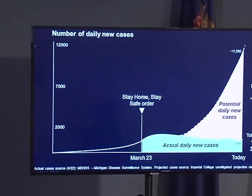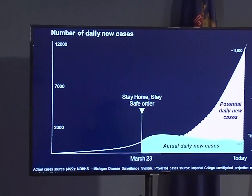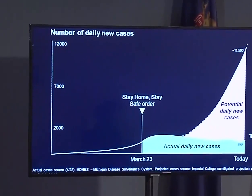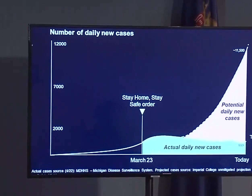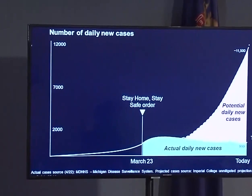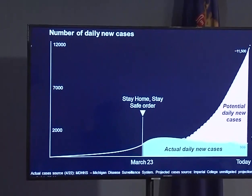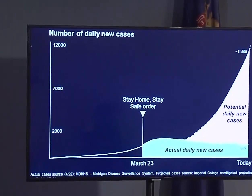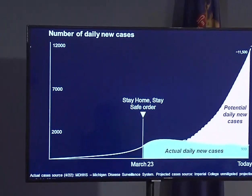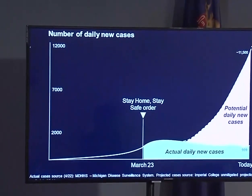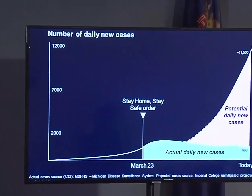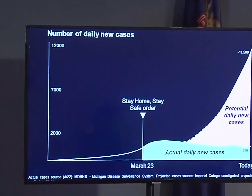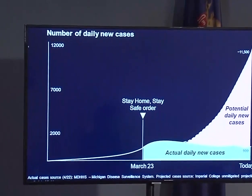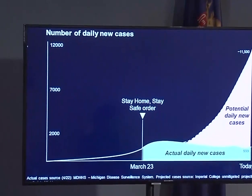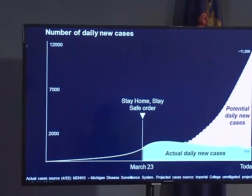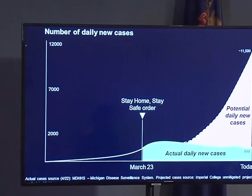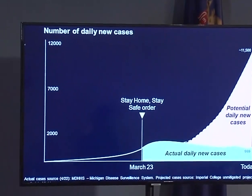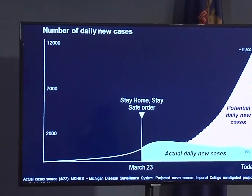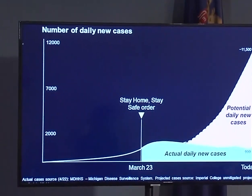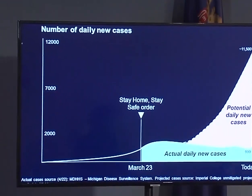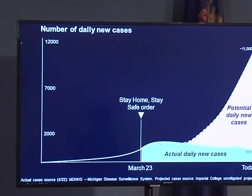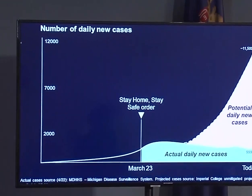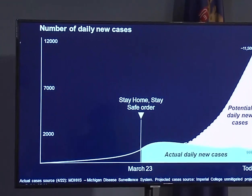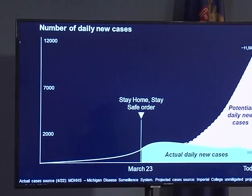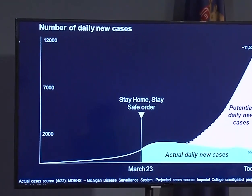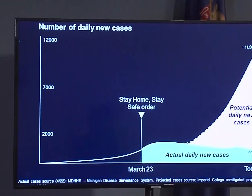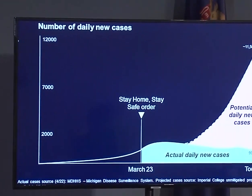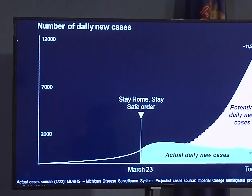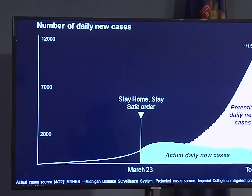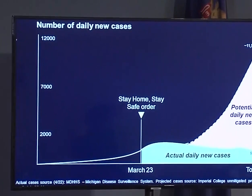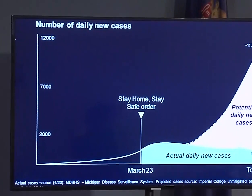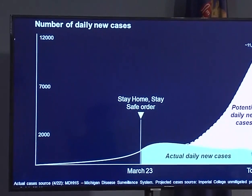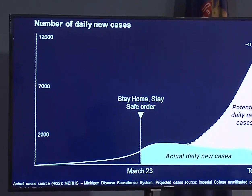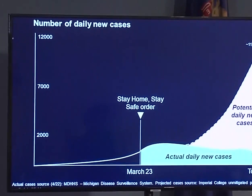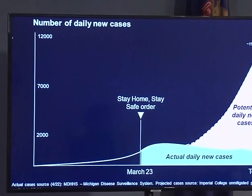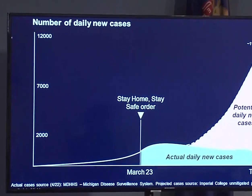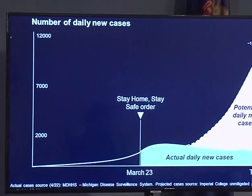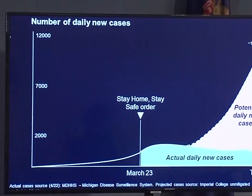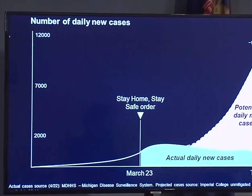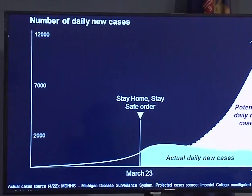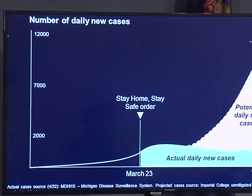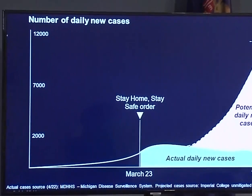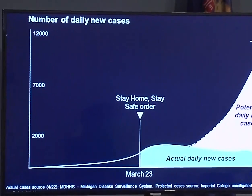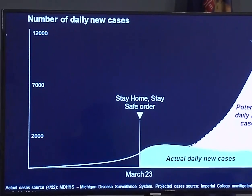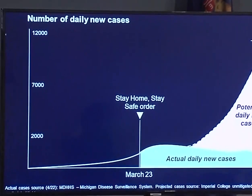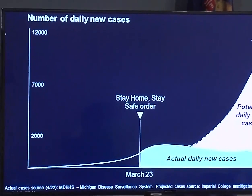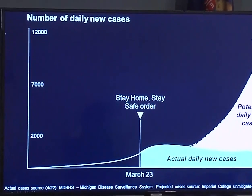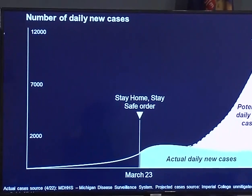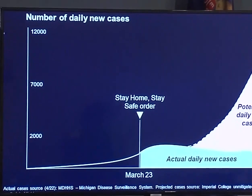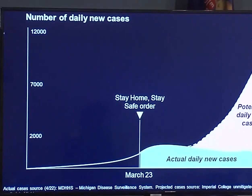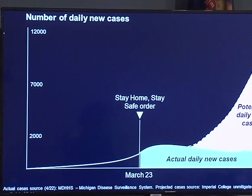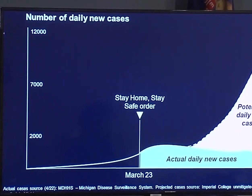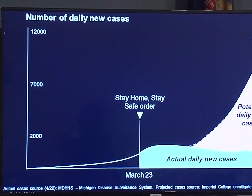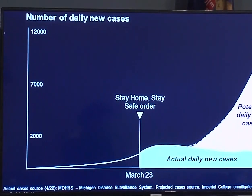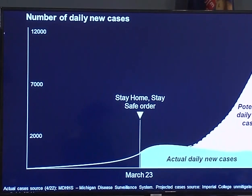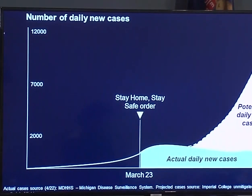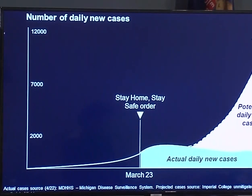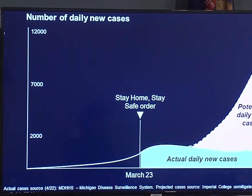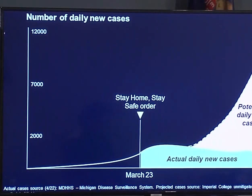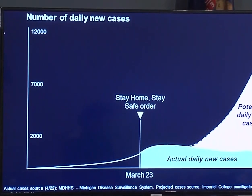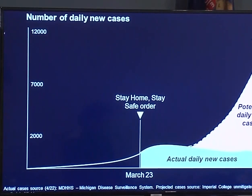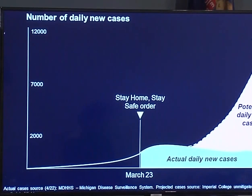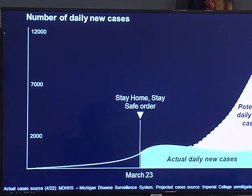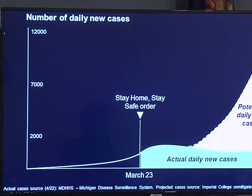people are doing their part and making an impact. You're the reason that we have enough PPE for our first